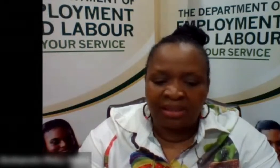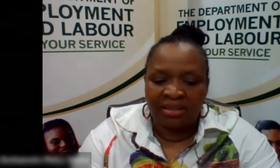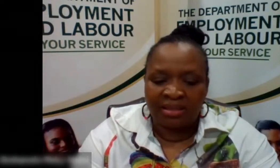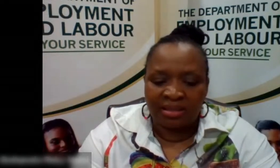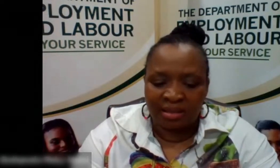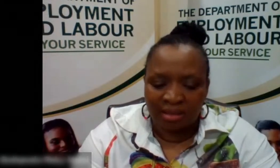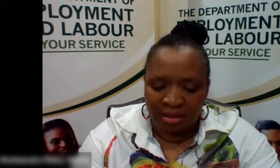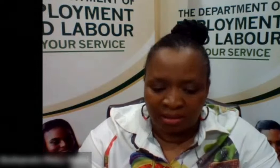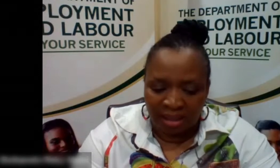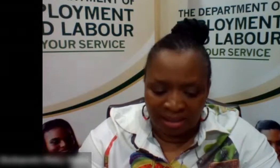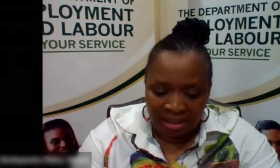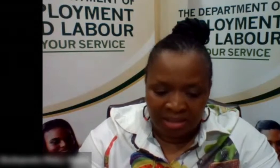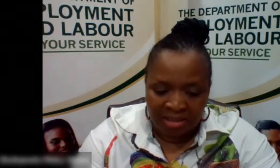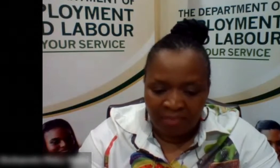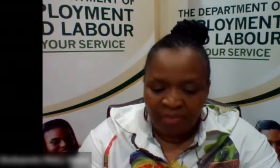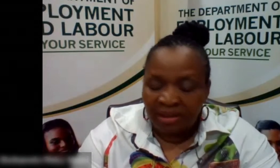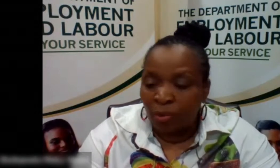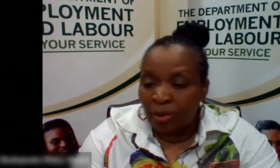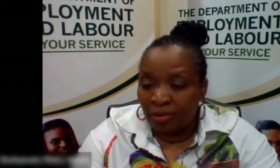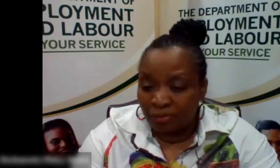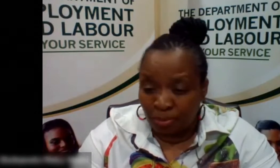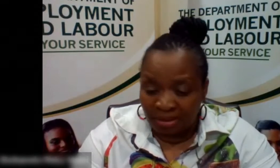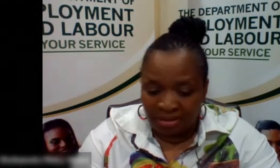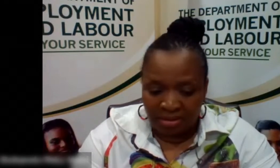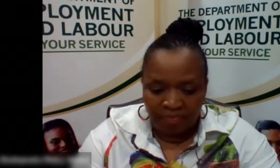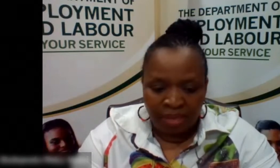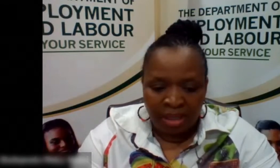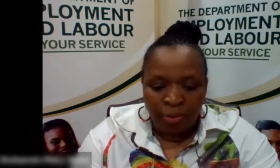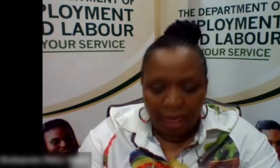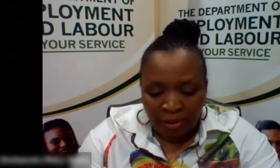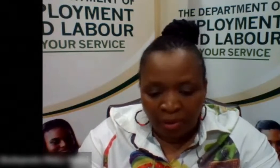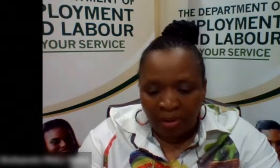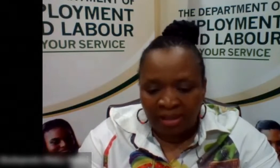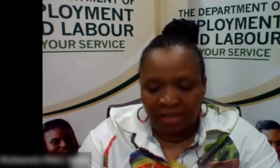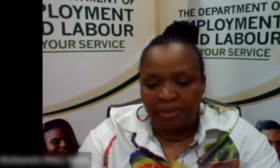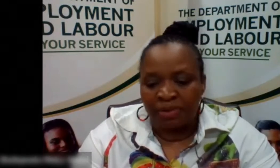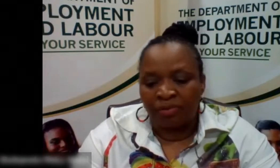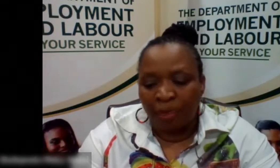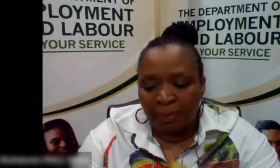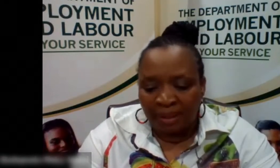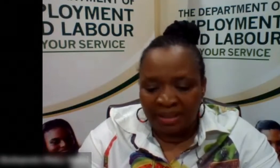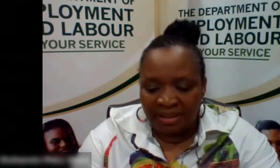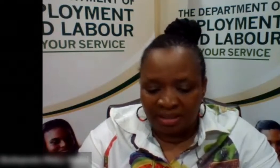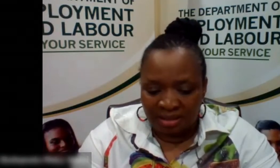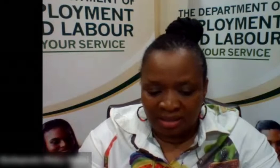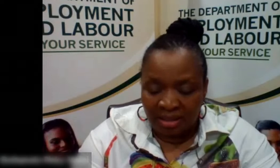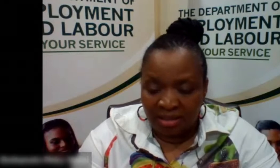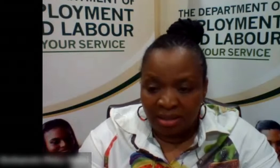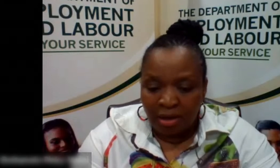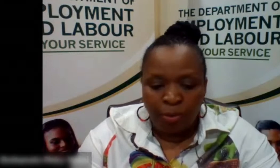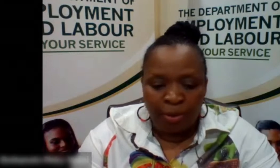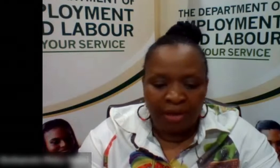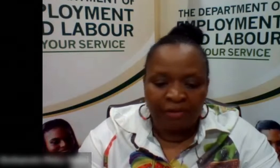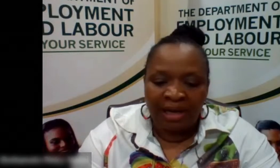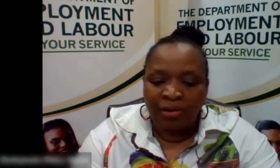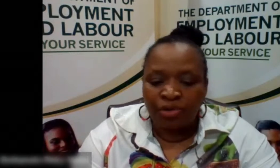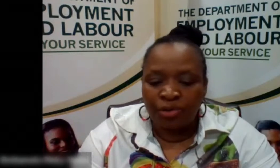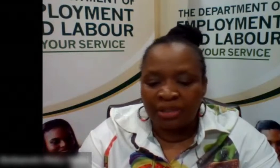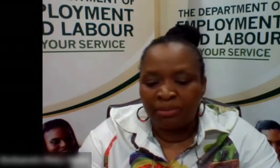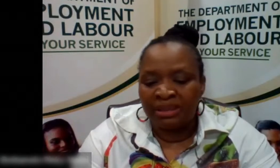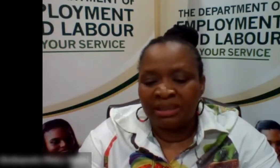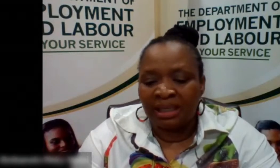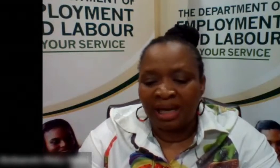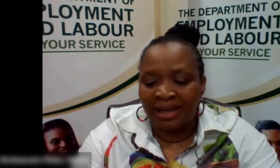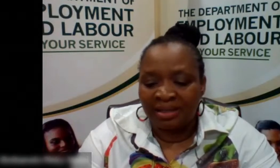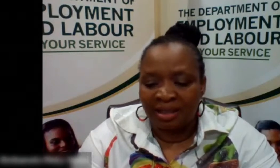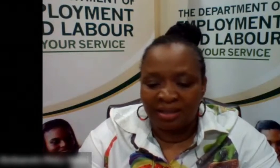that is the work of humans. We are no longer keepers of our brothers and sisters. We have allowed social